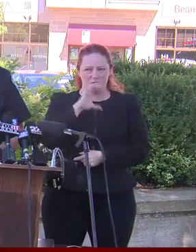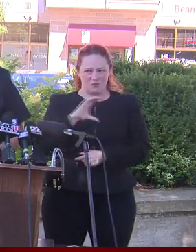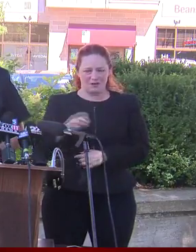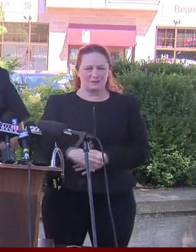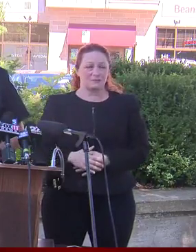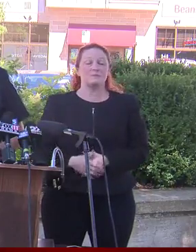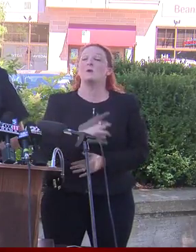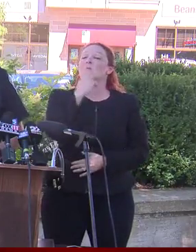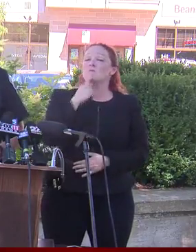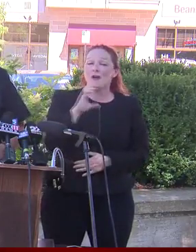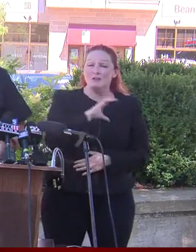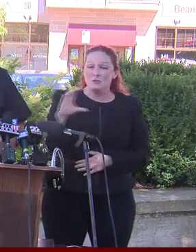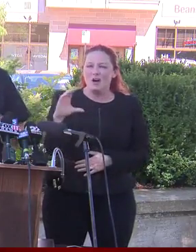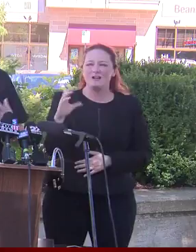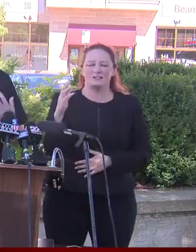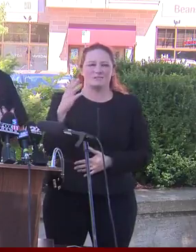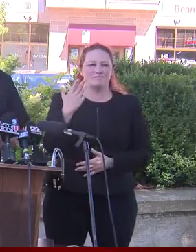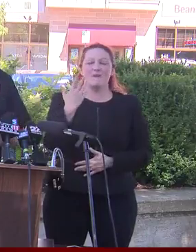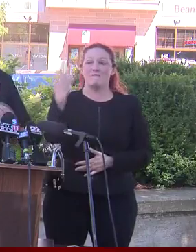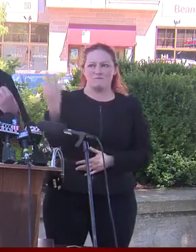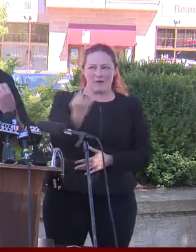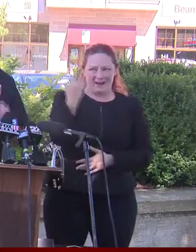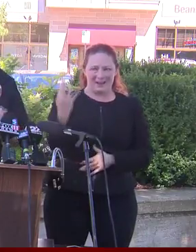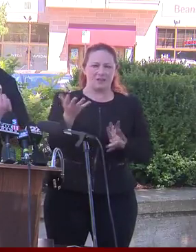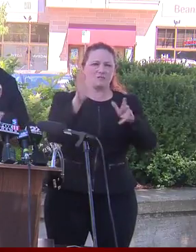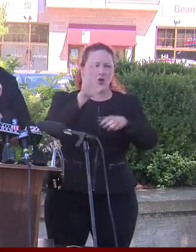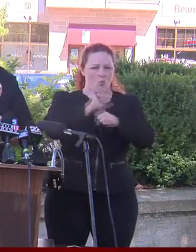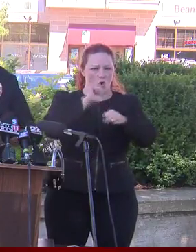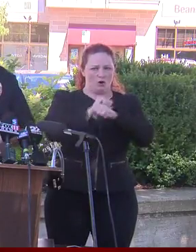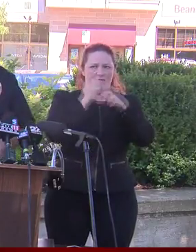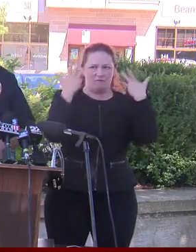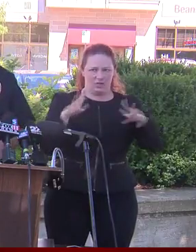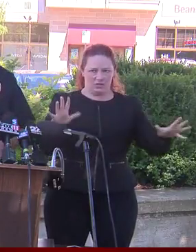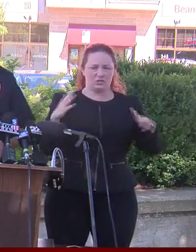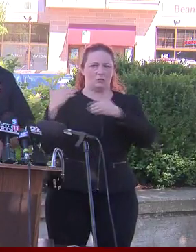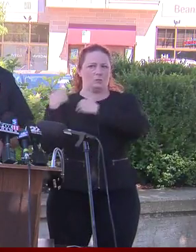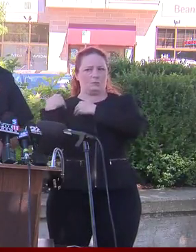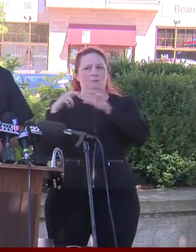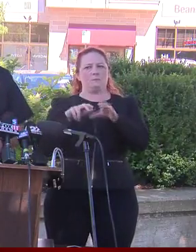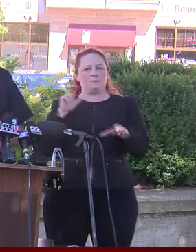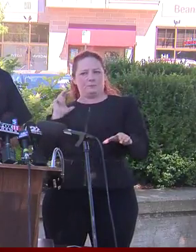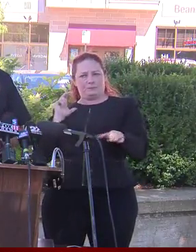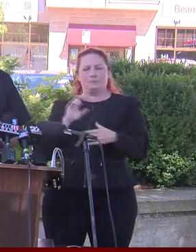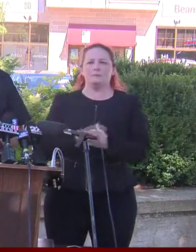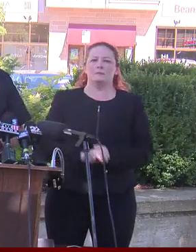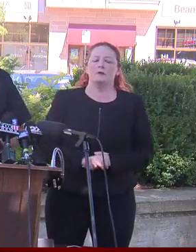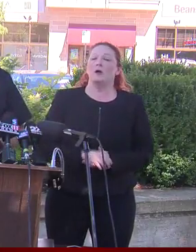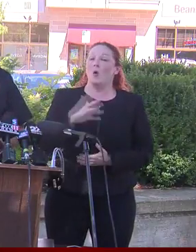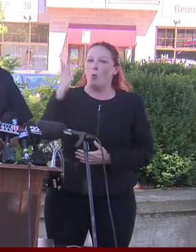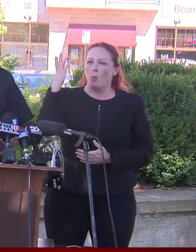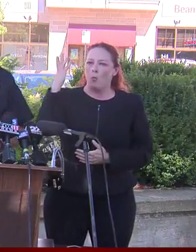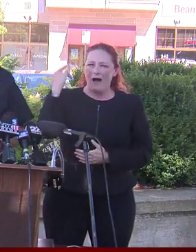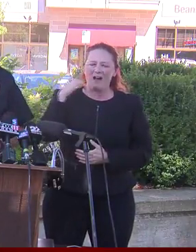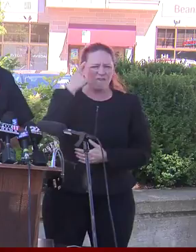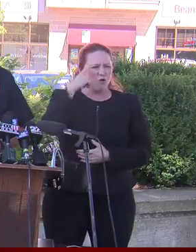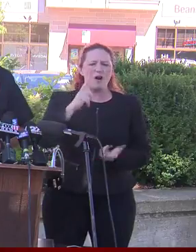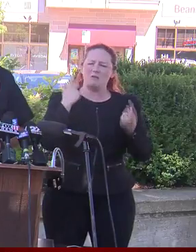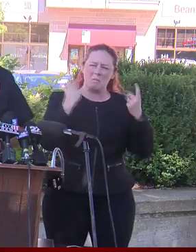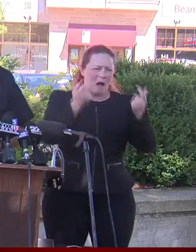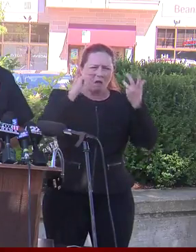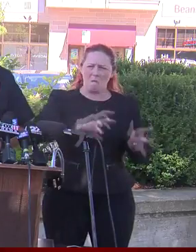on Friday, as you understand that they're more of a disaster relief for immediate needs. The shelter has been closed up at the high